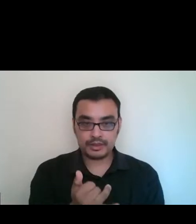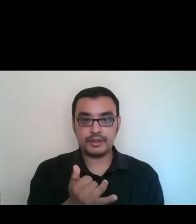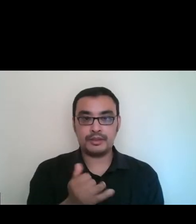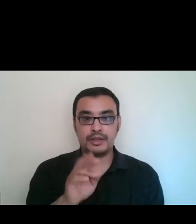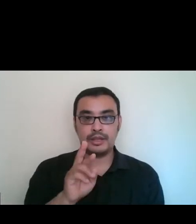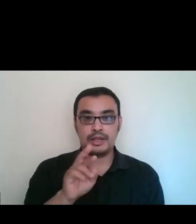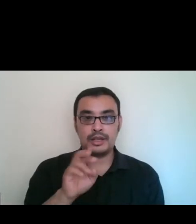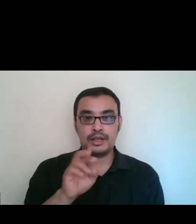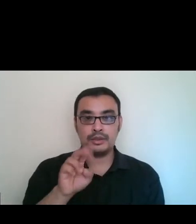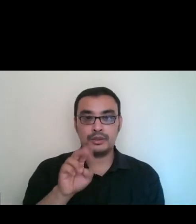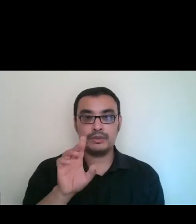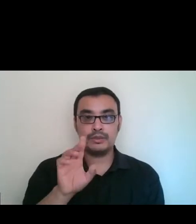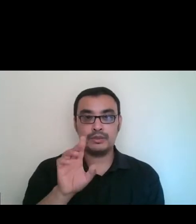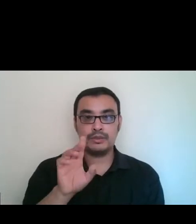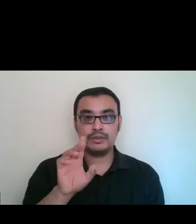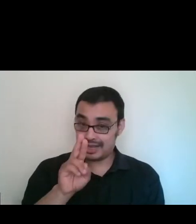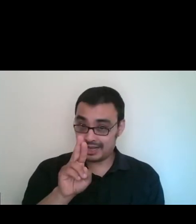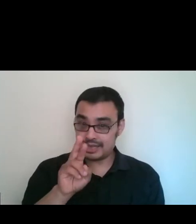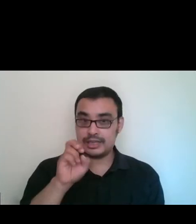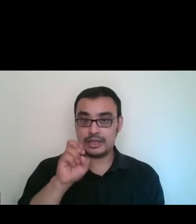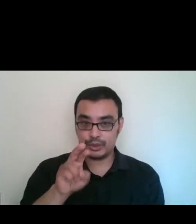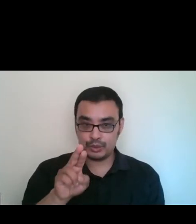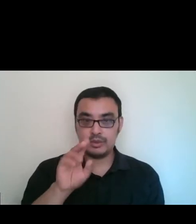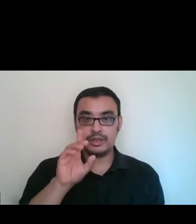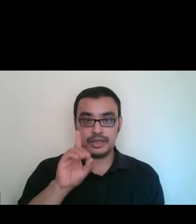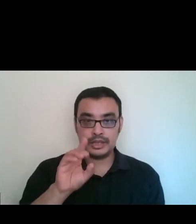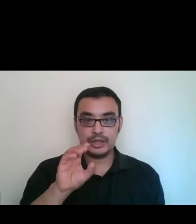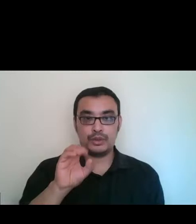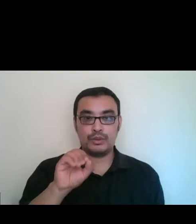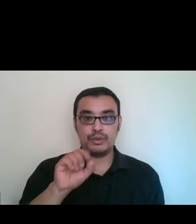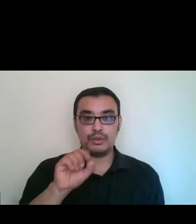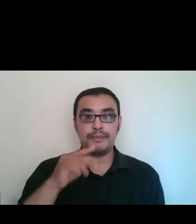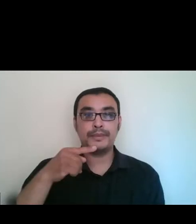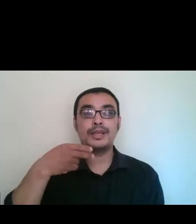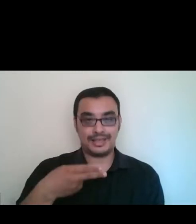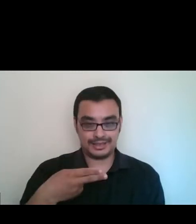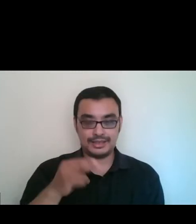Rudolf, you are the first. If you want to answer to these two questions,